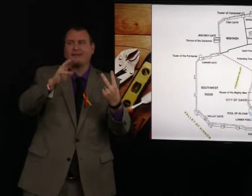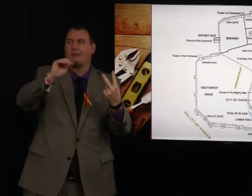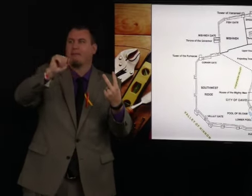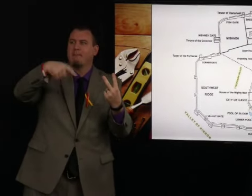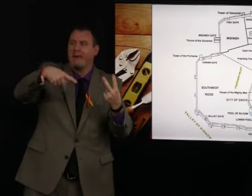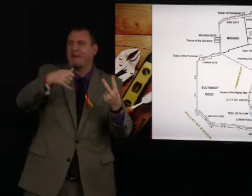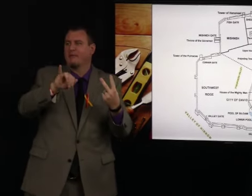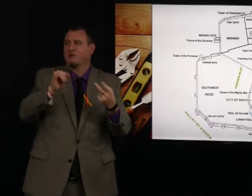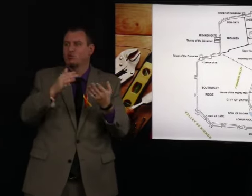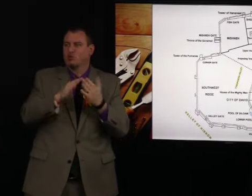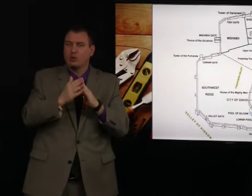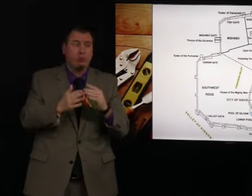an idea.